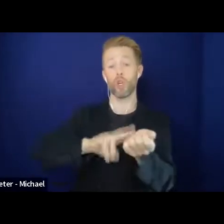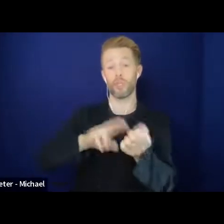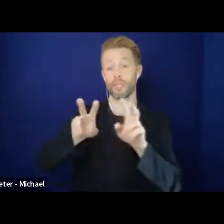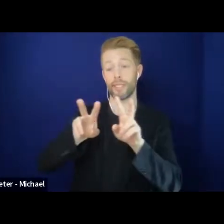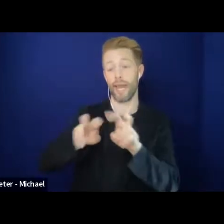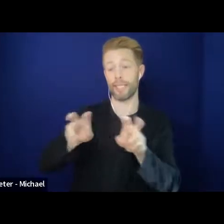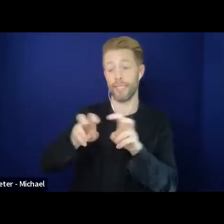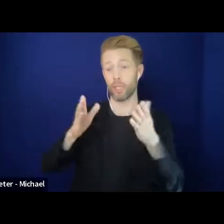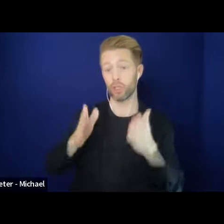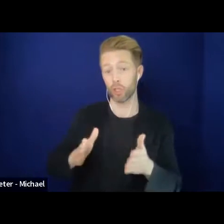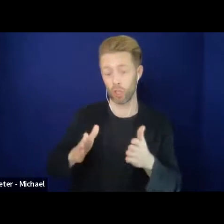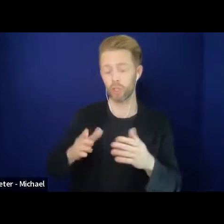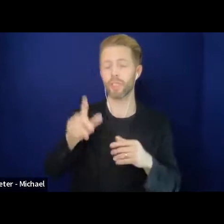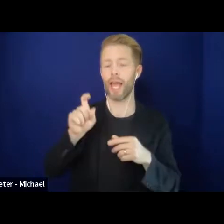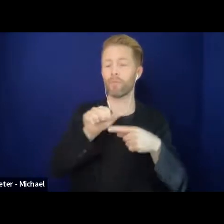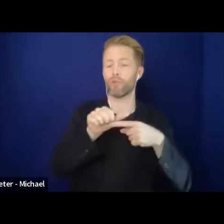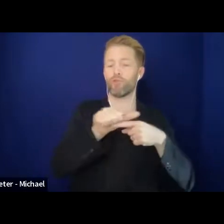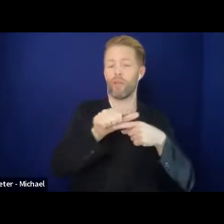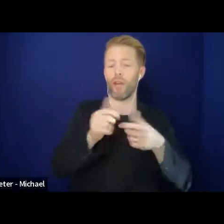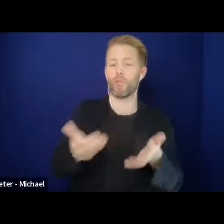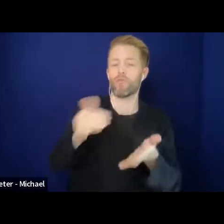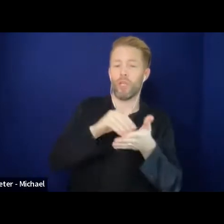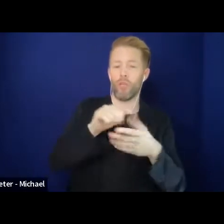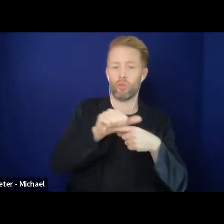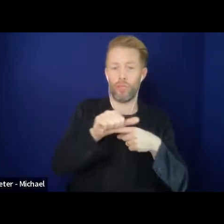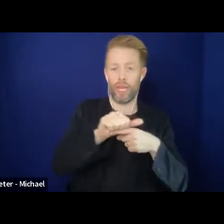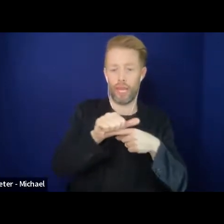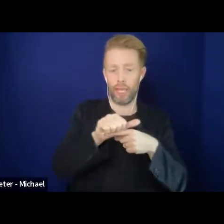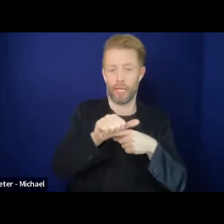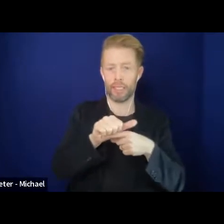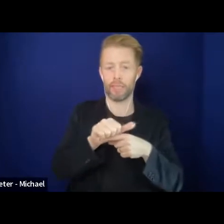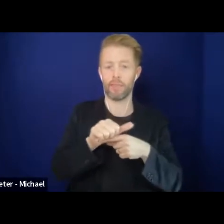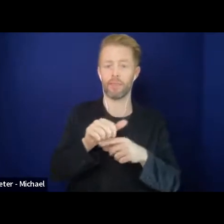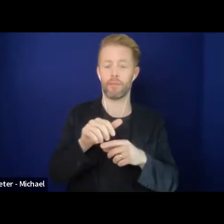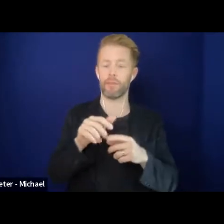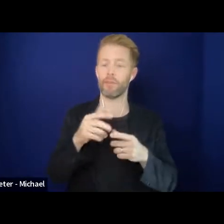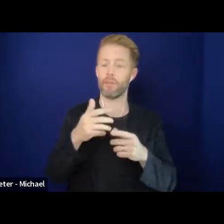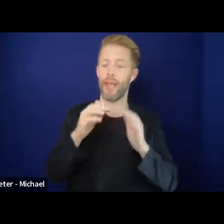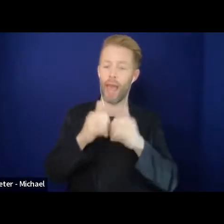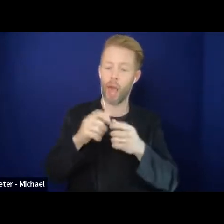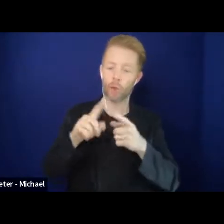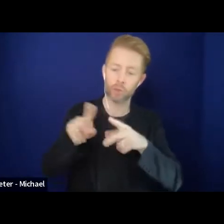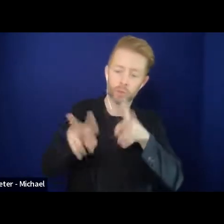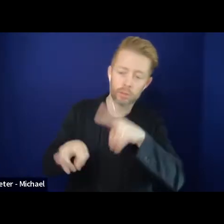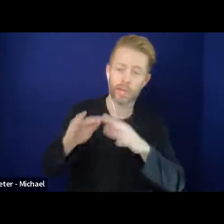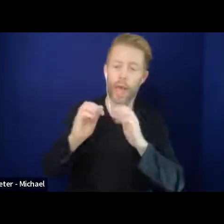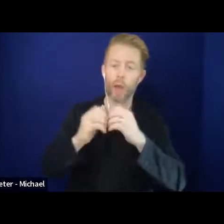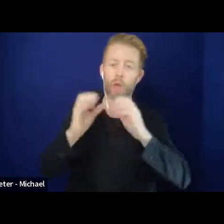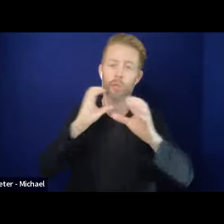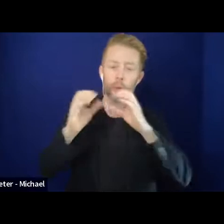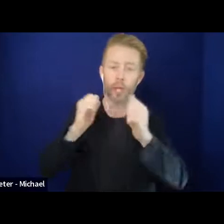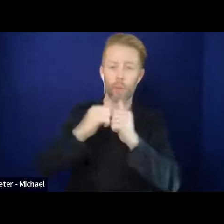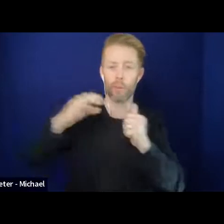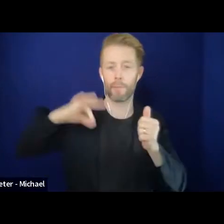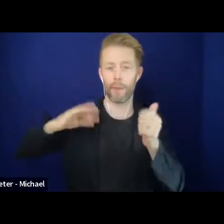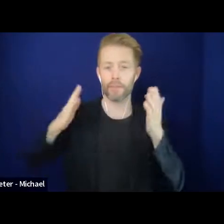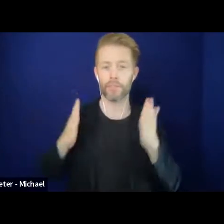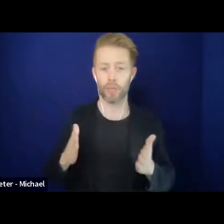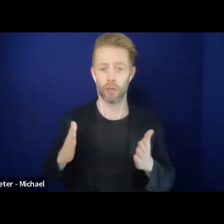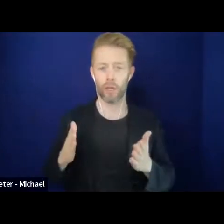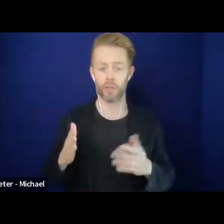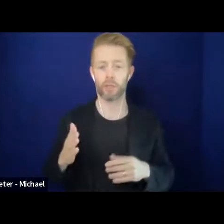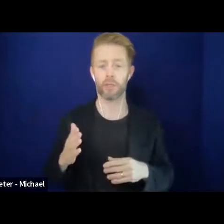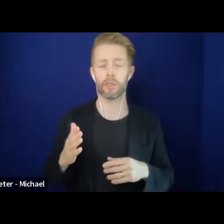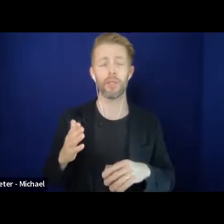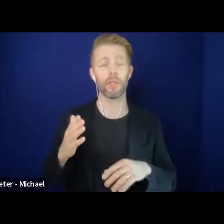better conduct the assessments, how to better have communication with the beneficiaries, because we understand that even